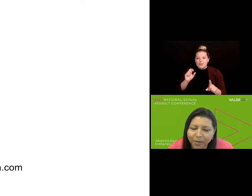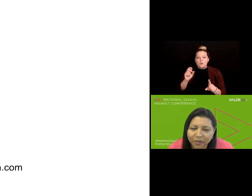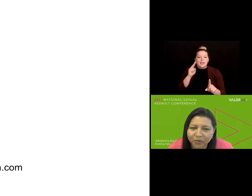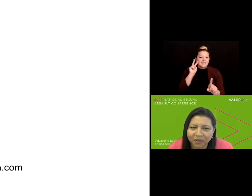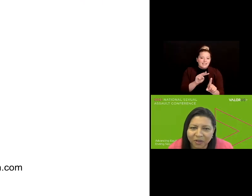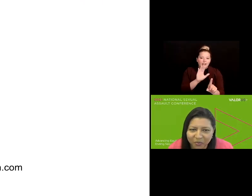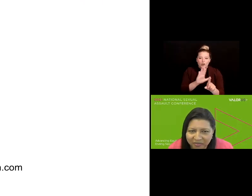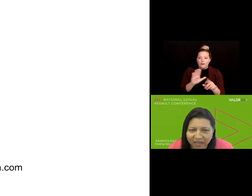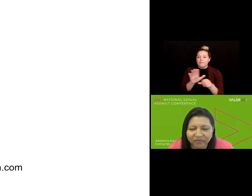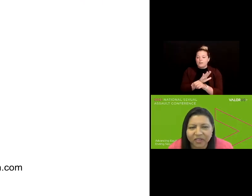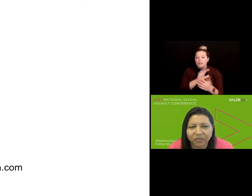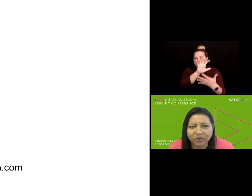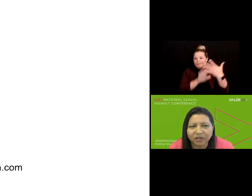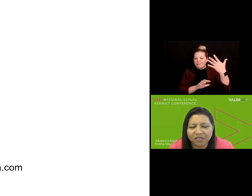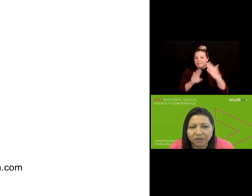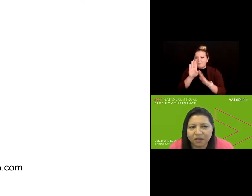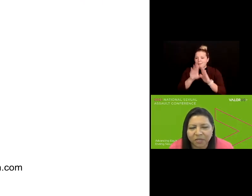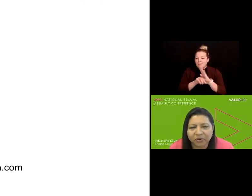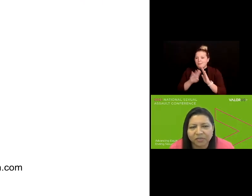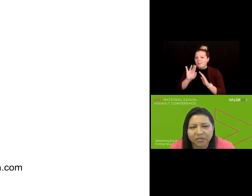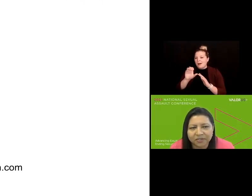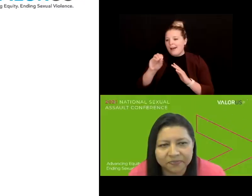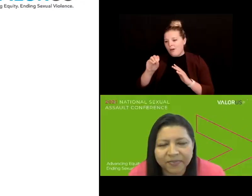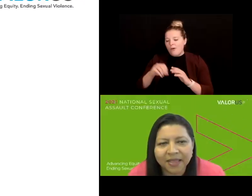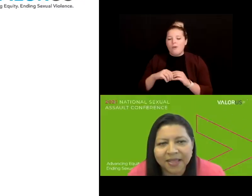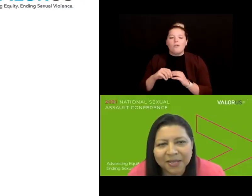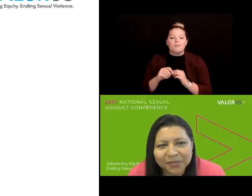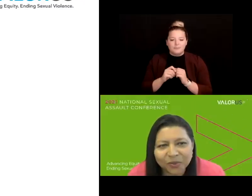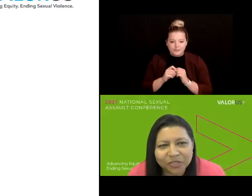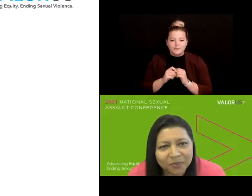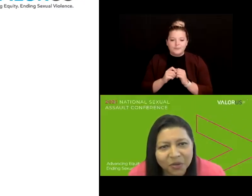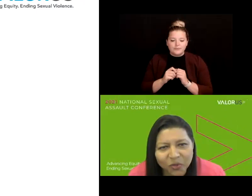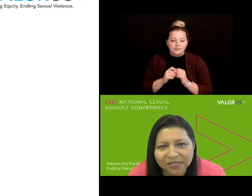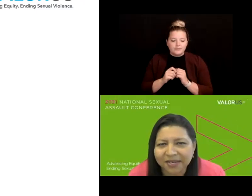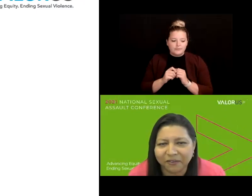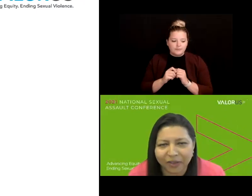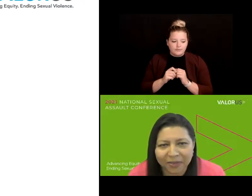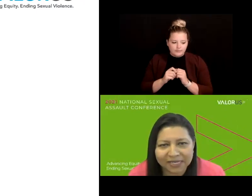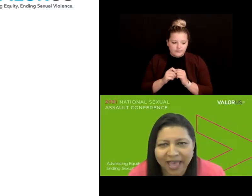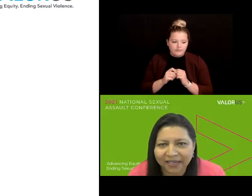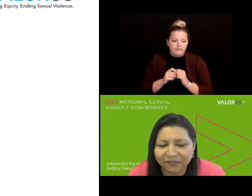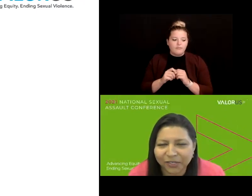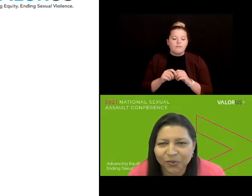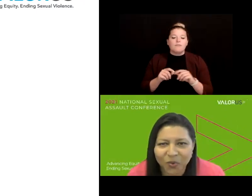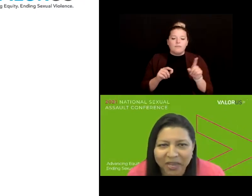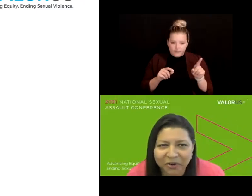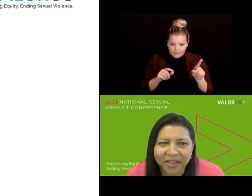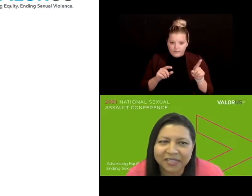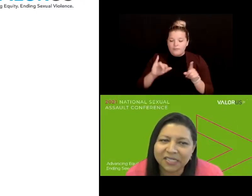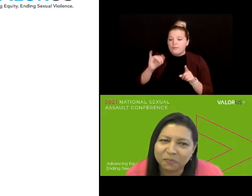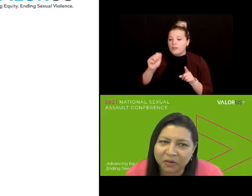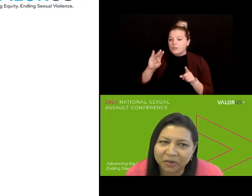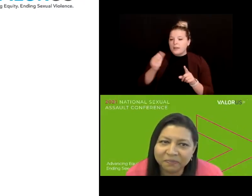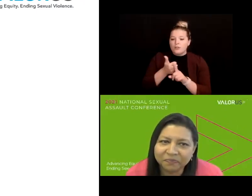full bio along with that of the other plenary speakers. So Jamia Wilson is a feminist activist, writer,